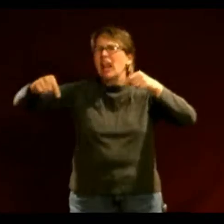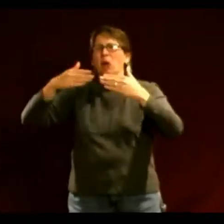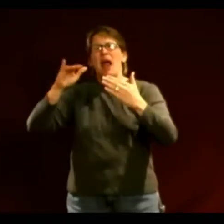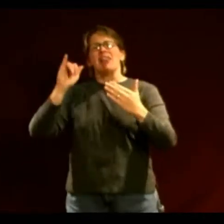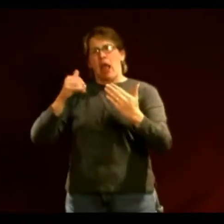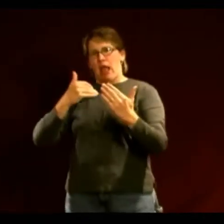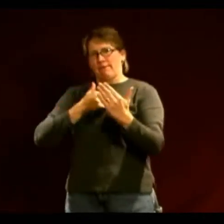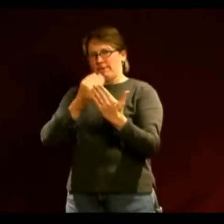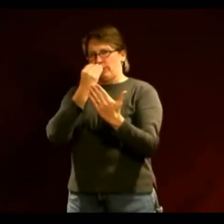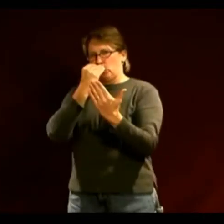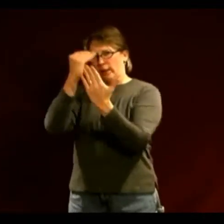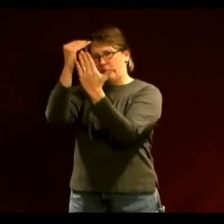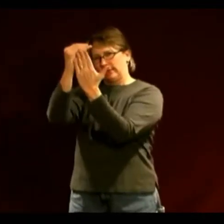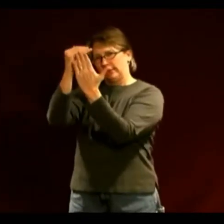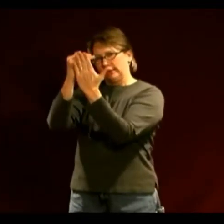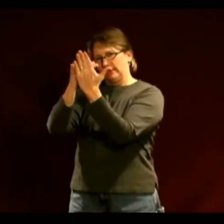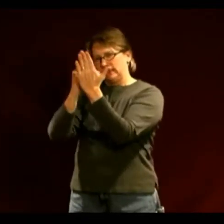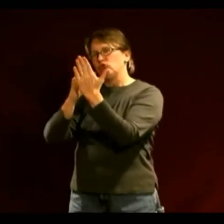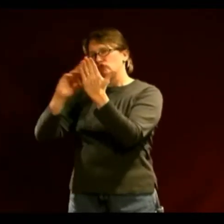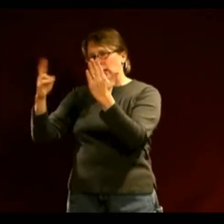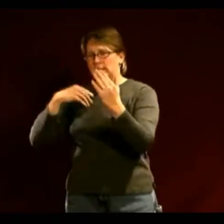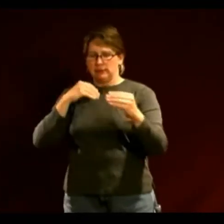And instead of using orange juice, I prefer to use Tang,